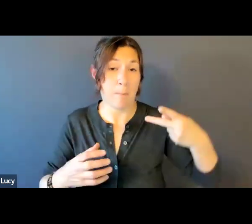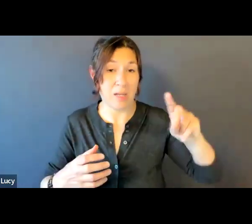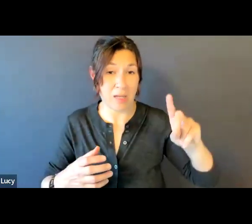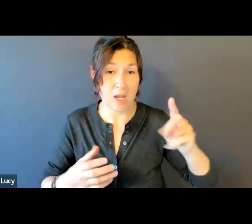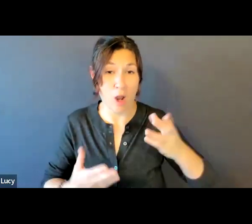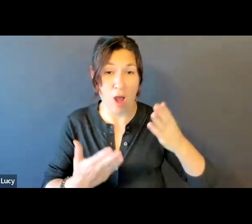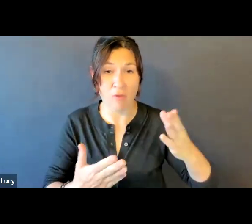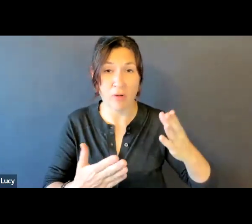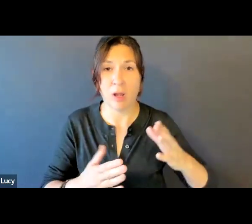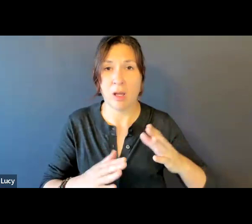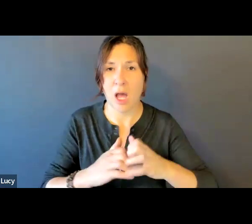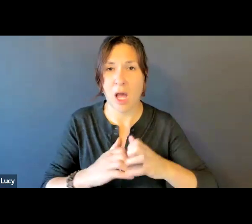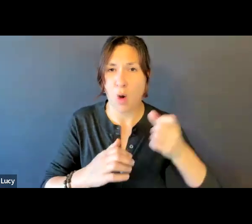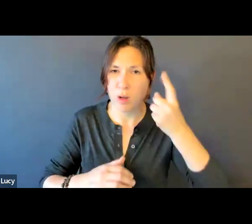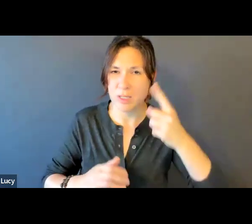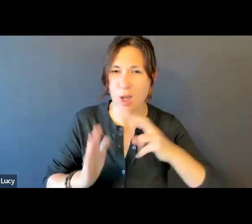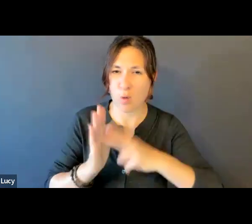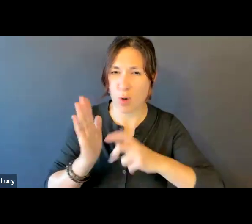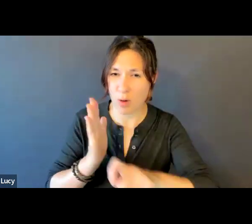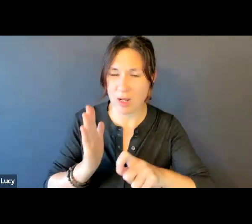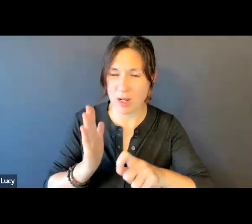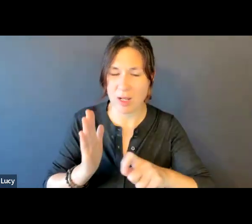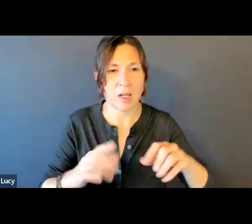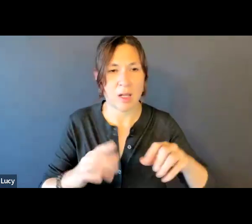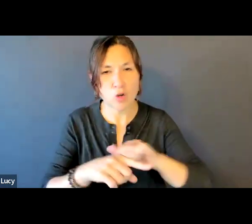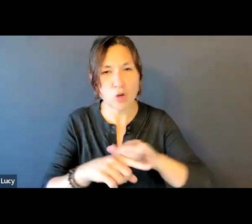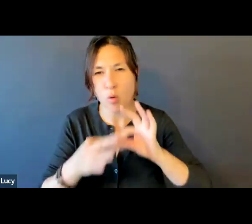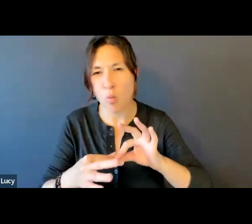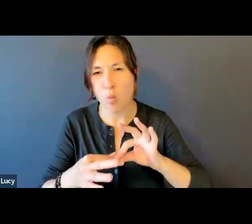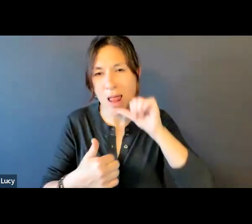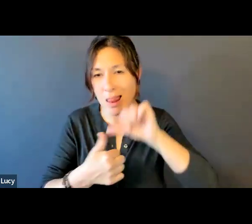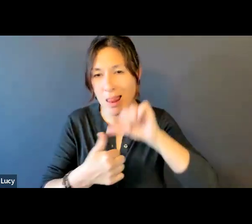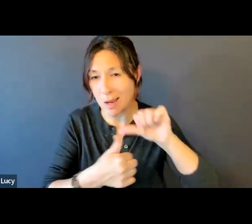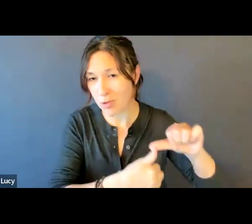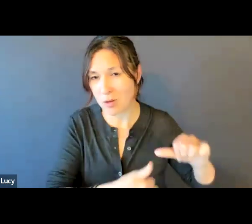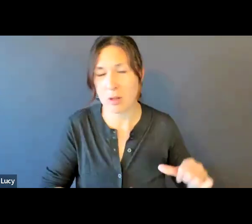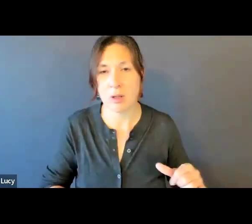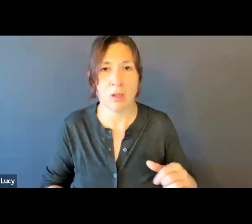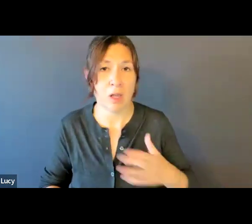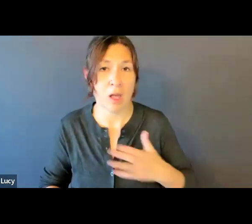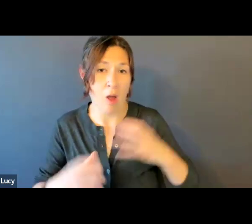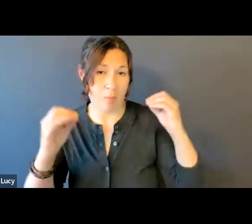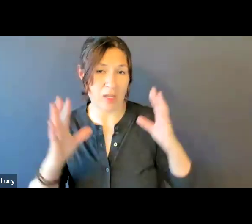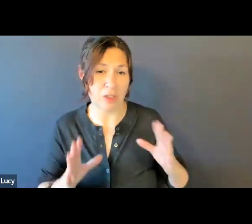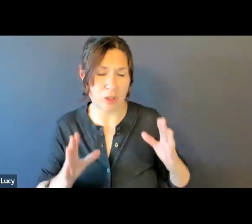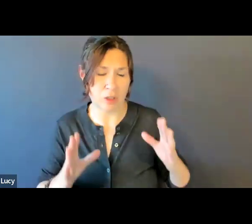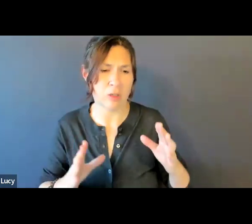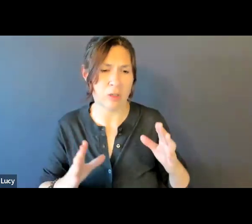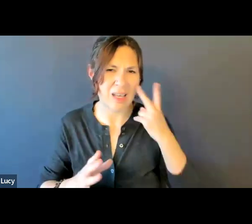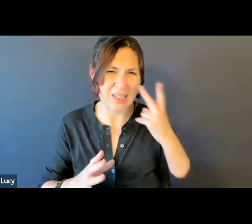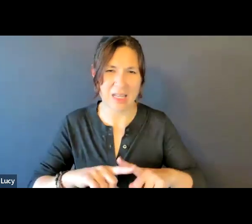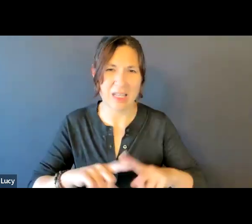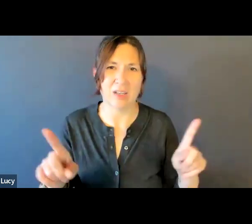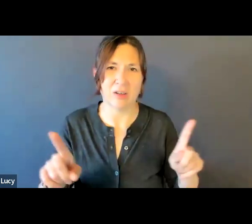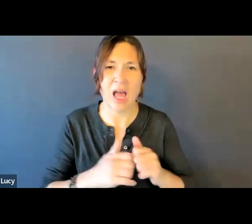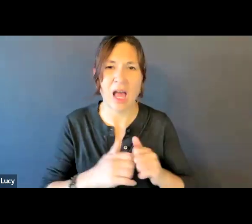understanding literacy, particularly the letters training. My teachers, I've seen a huge significant difference in their ability to